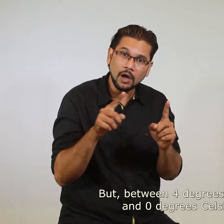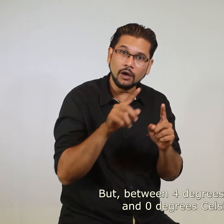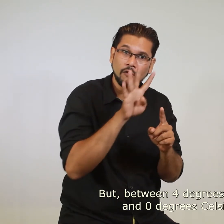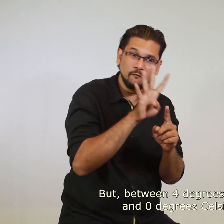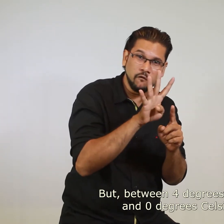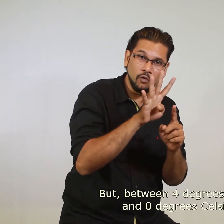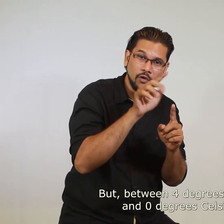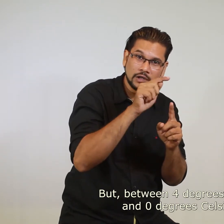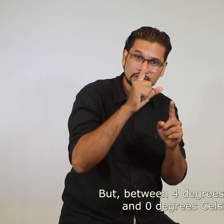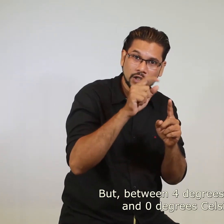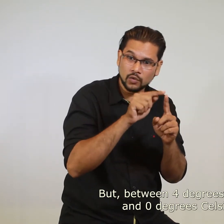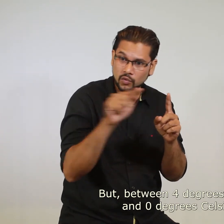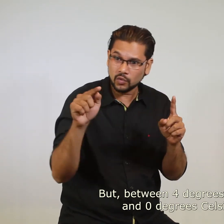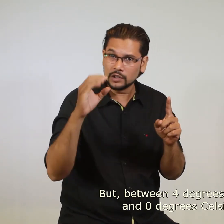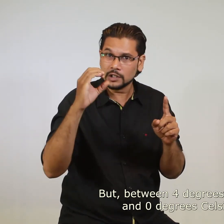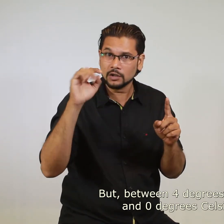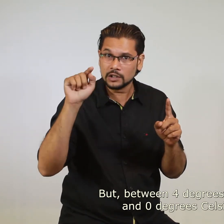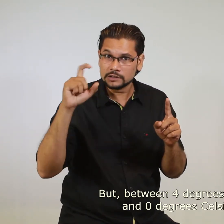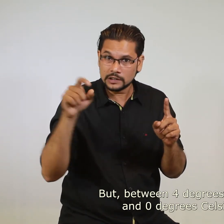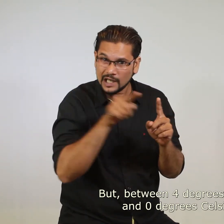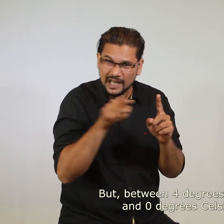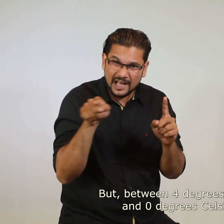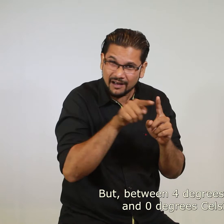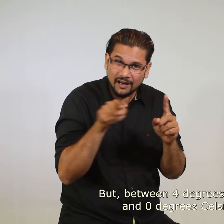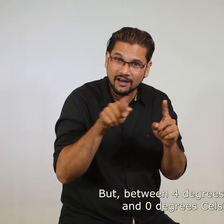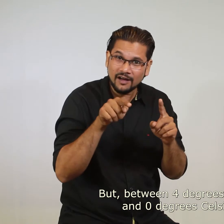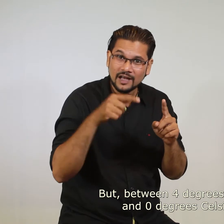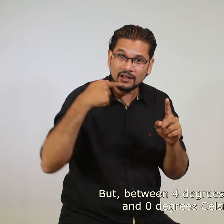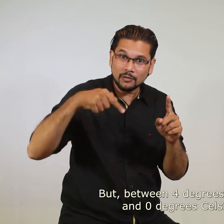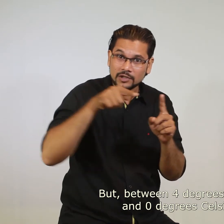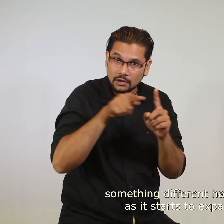But between 4 degrees Celsius and 0 degrees Celsius,